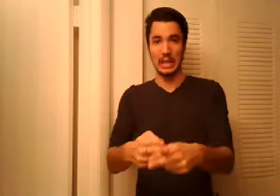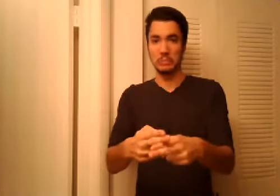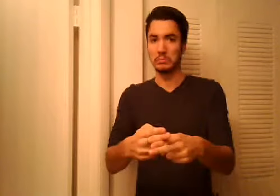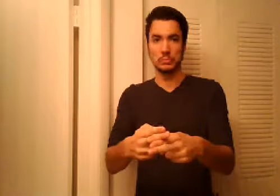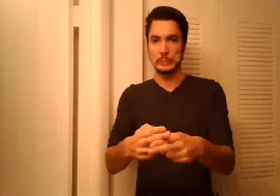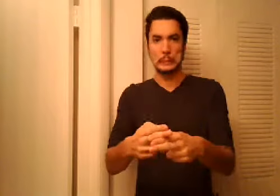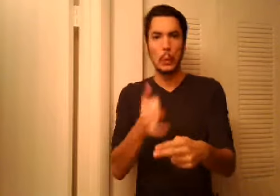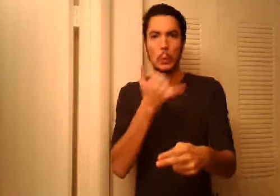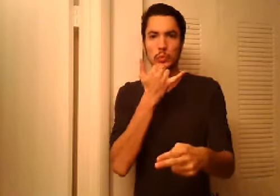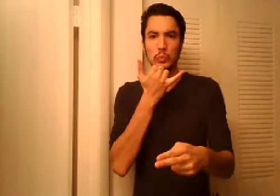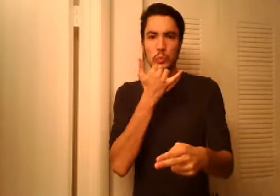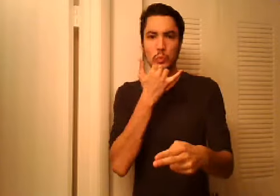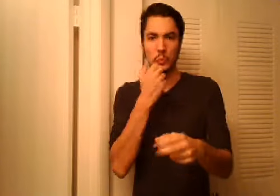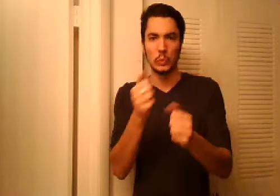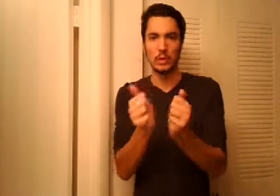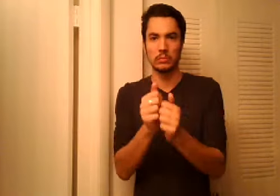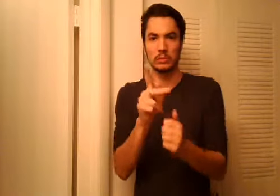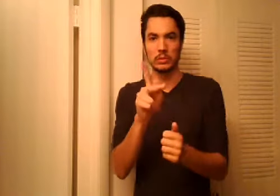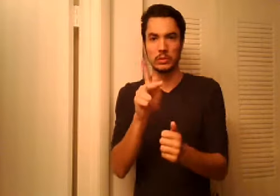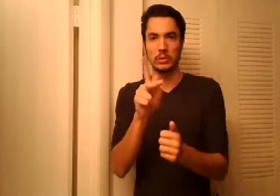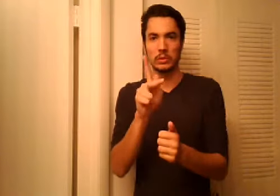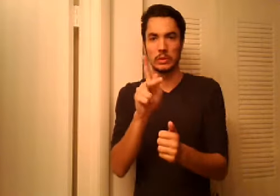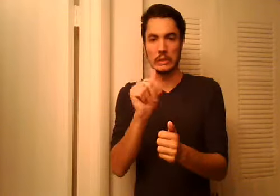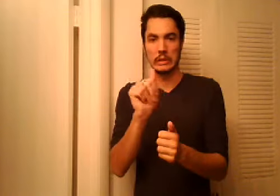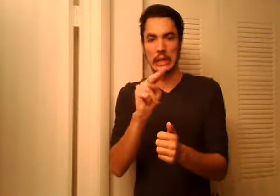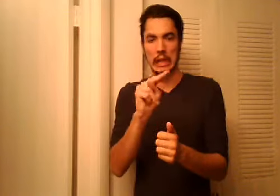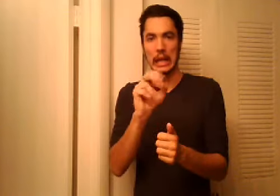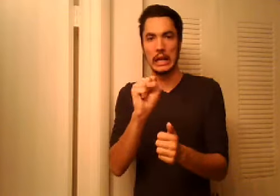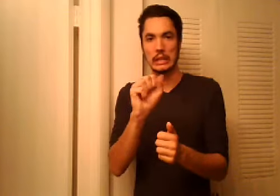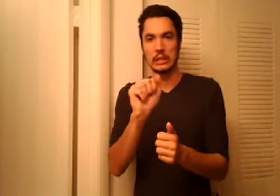Kansas. All right. Wait, did I talk about this before? No.